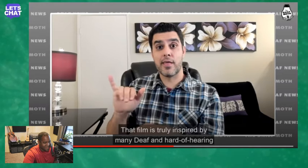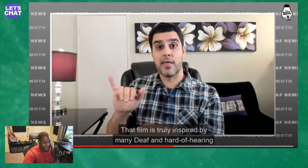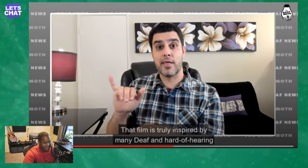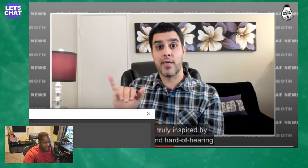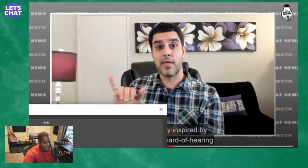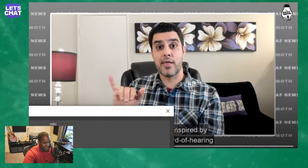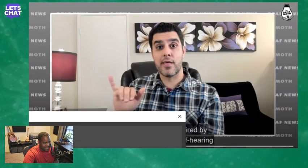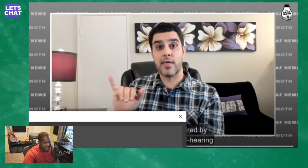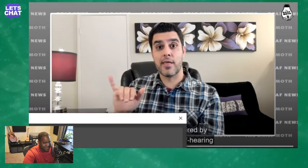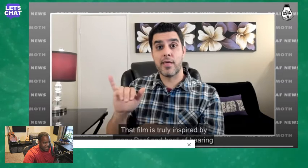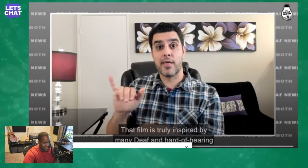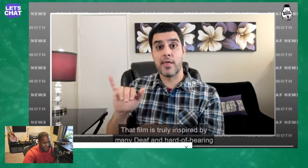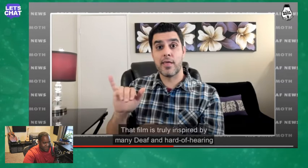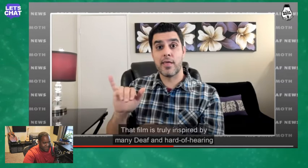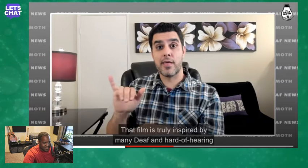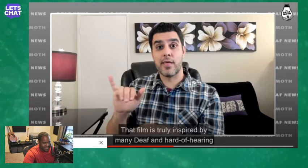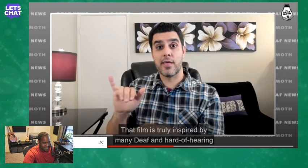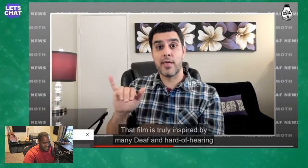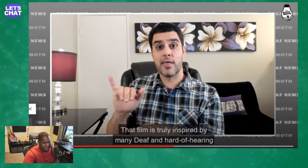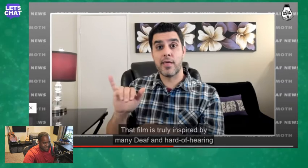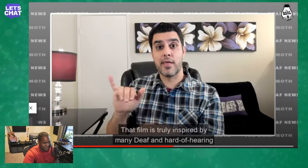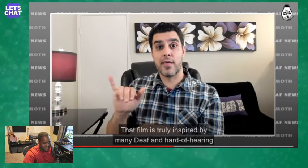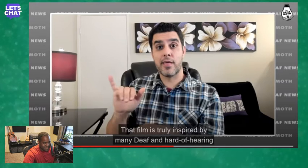I have a special part.